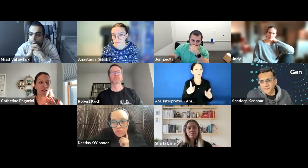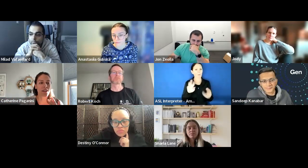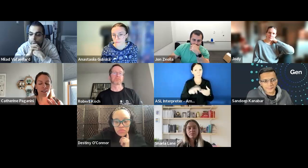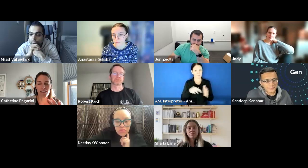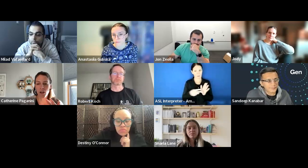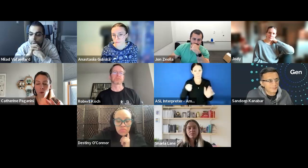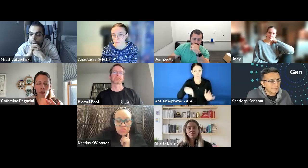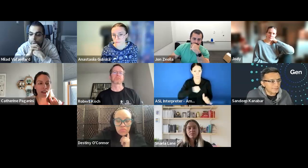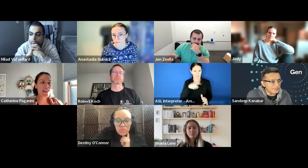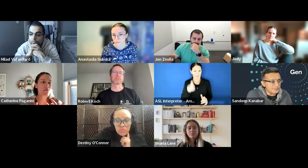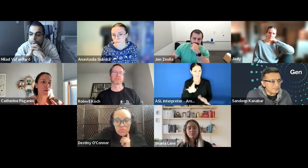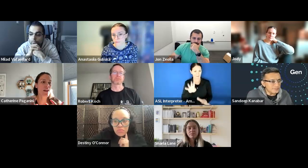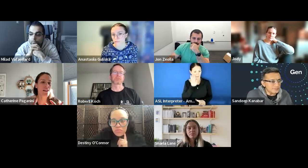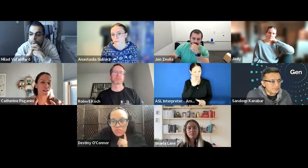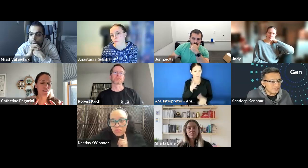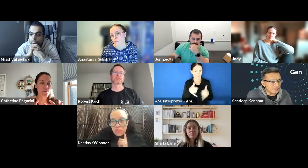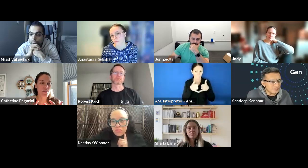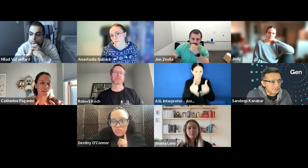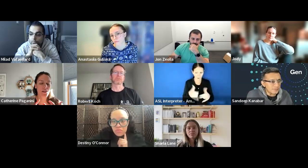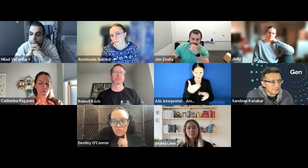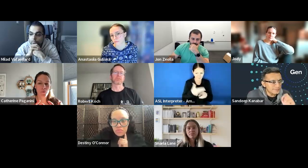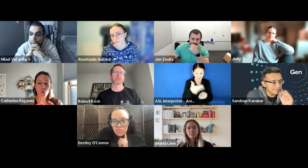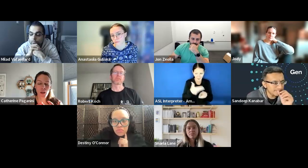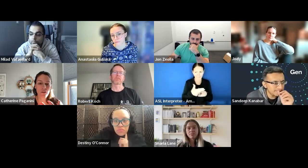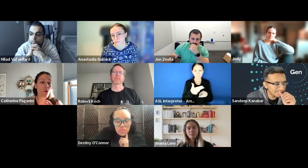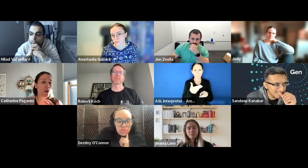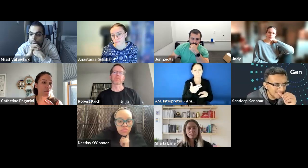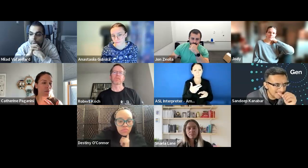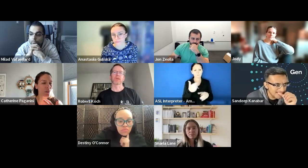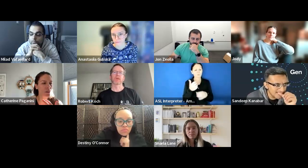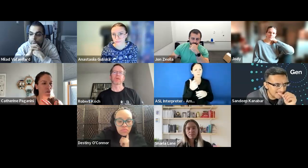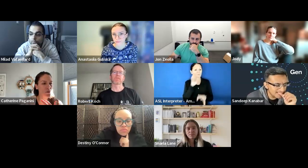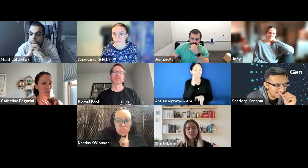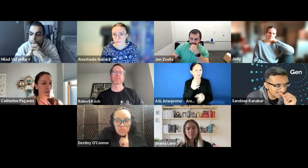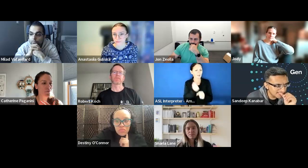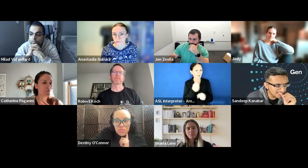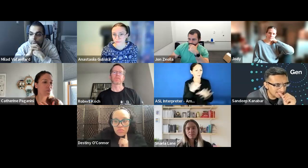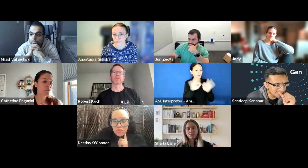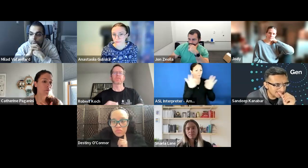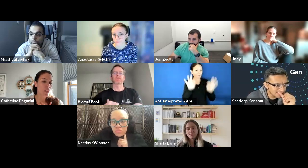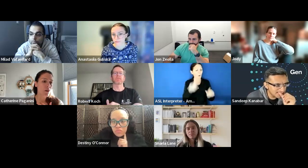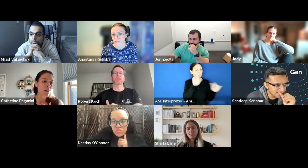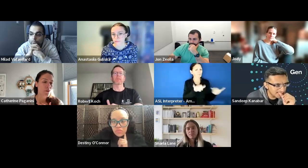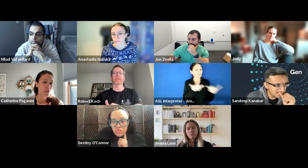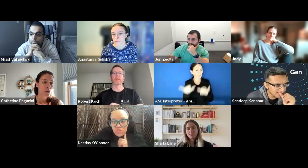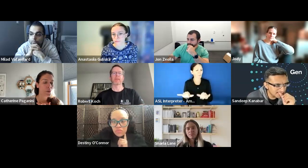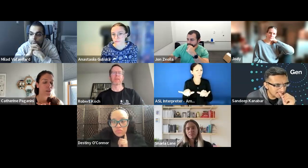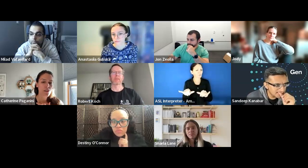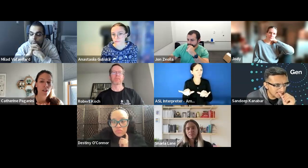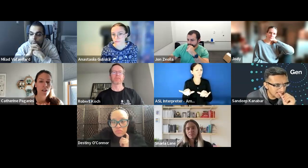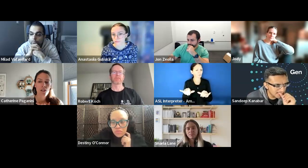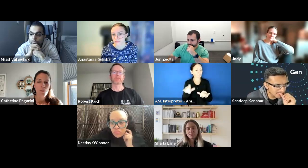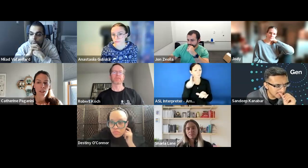come up with a award name and create a form similar to the one